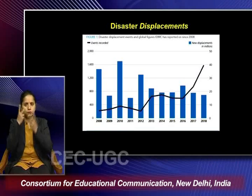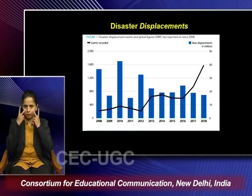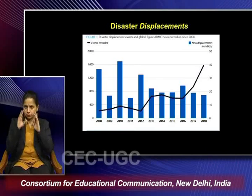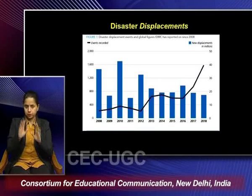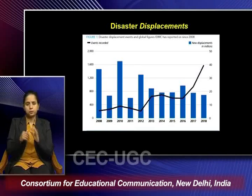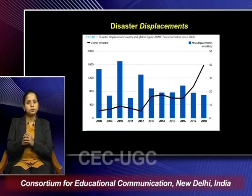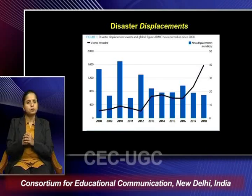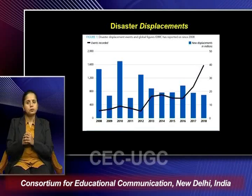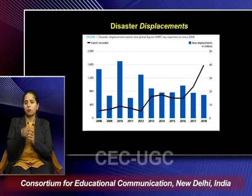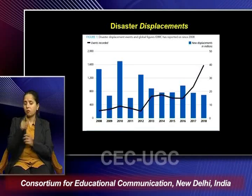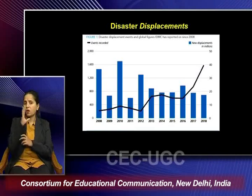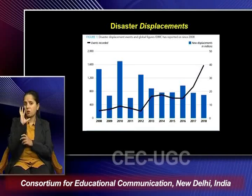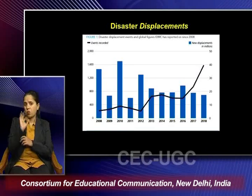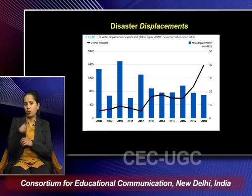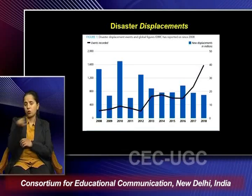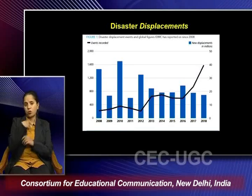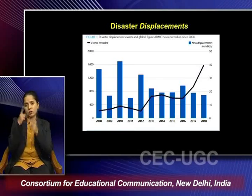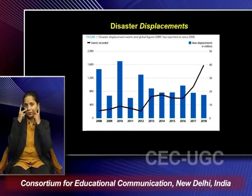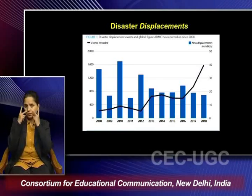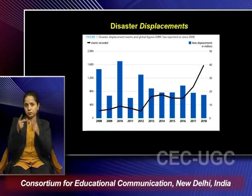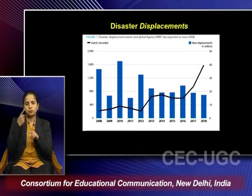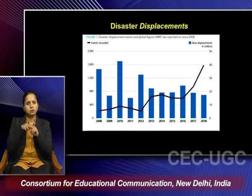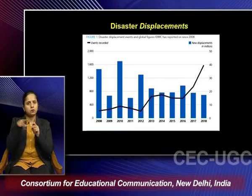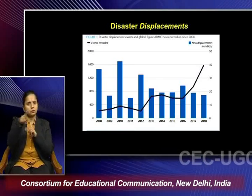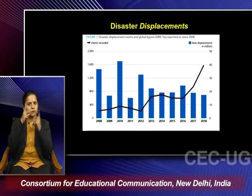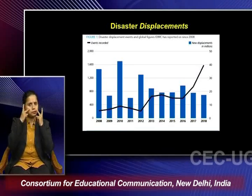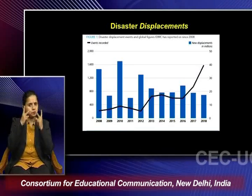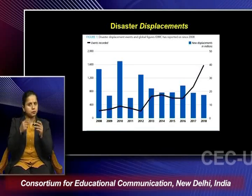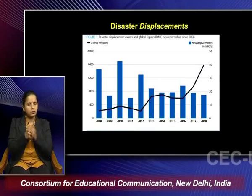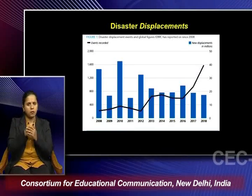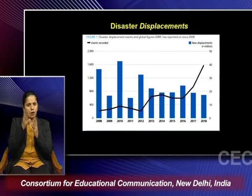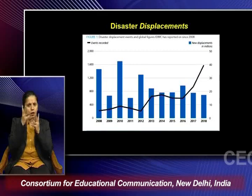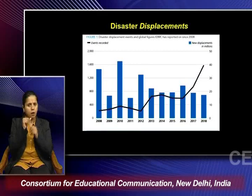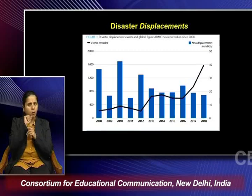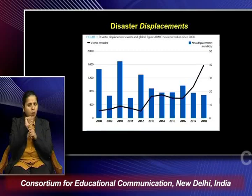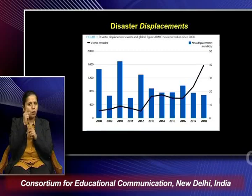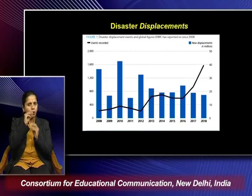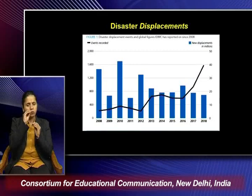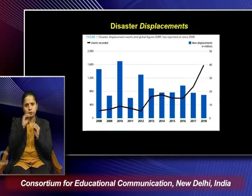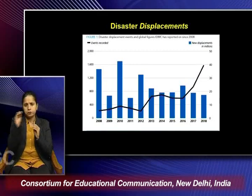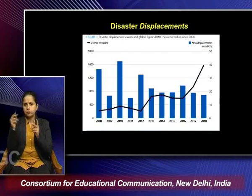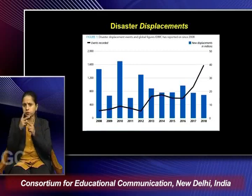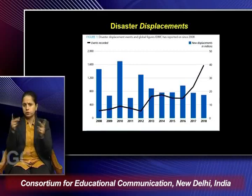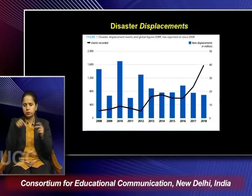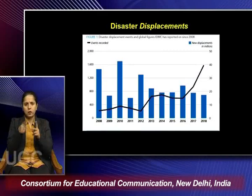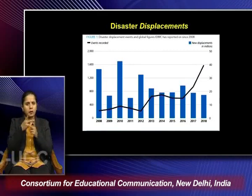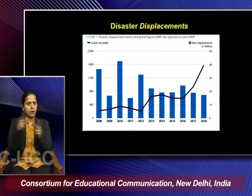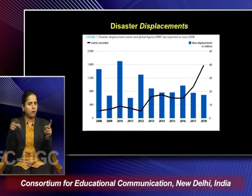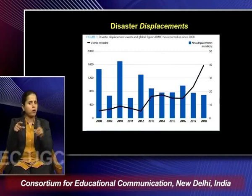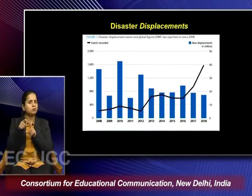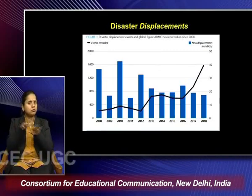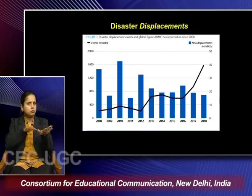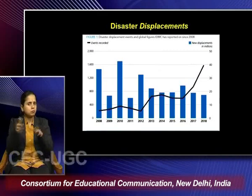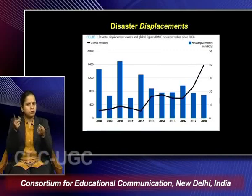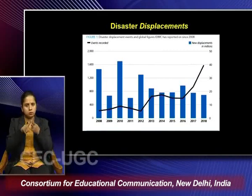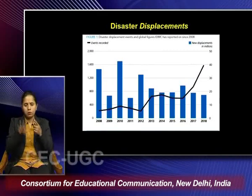And it's very important to see here that if you look at the absolute numbers of disasters, different types of disasters